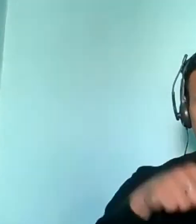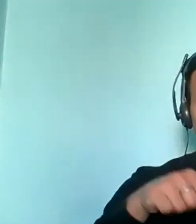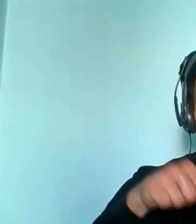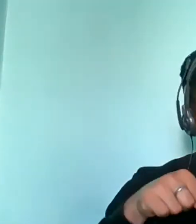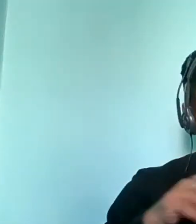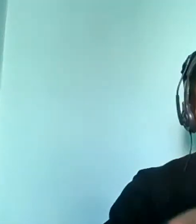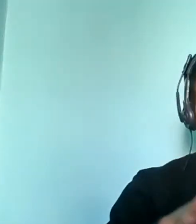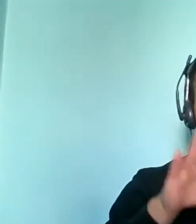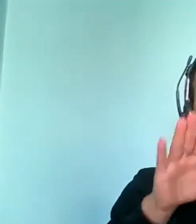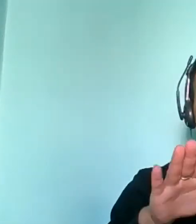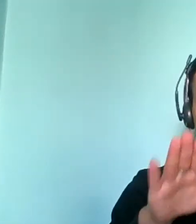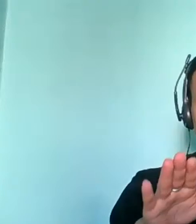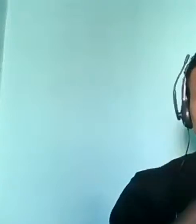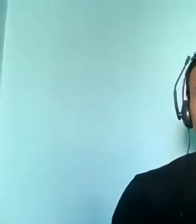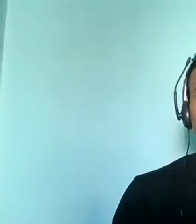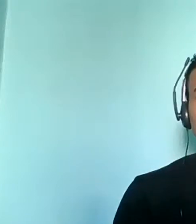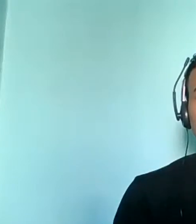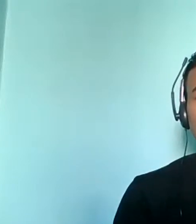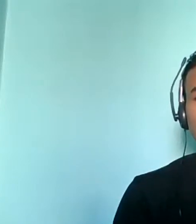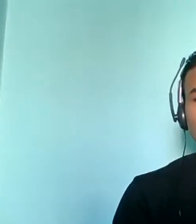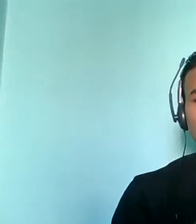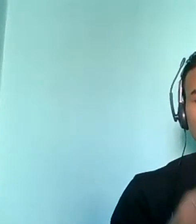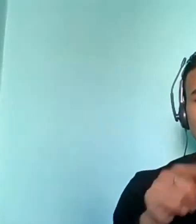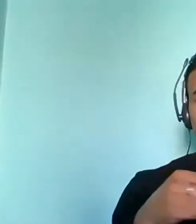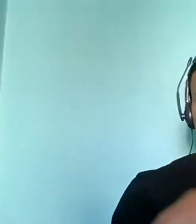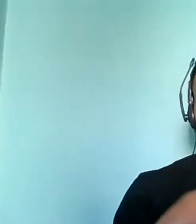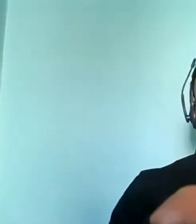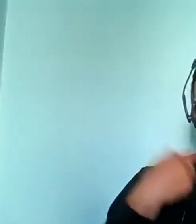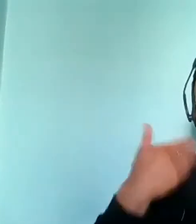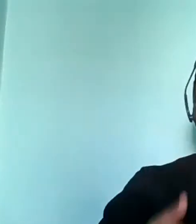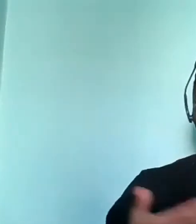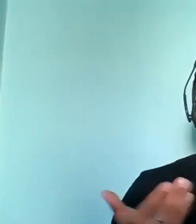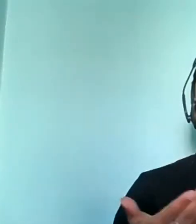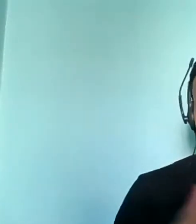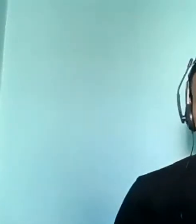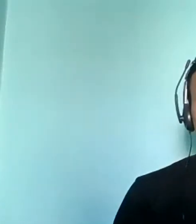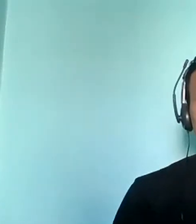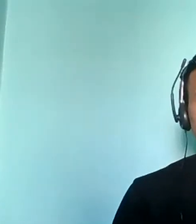thank you very much, Elizabeth, for introducing me.